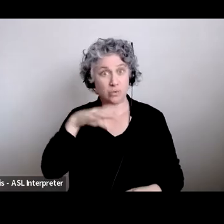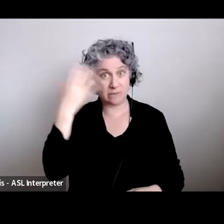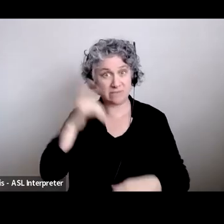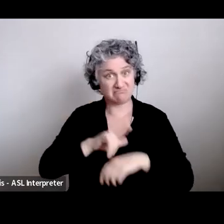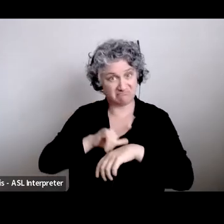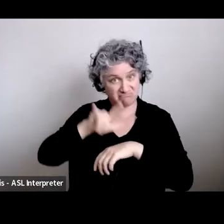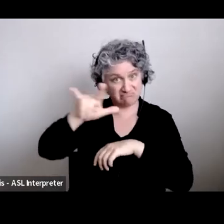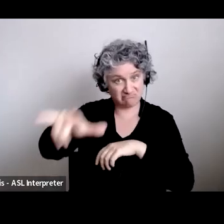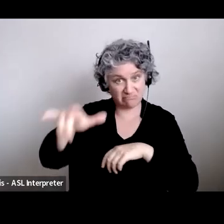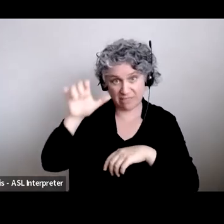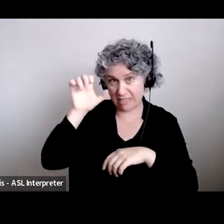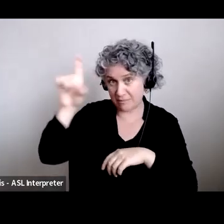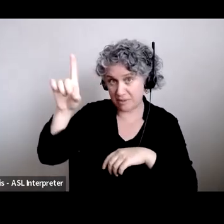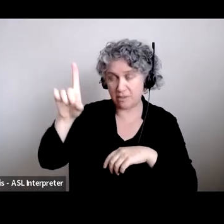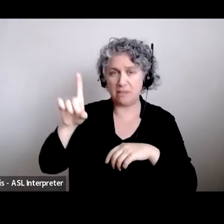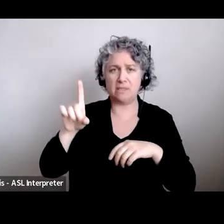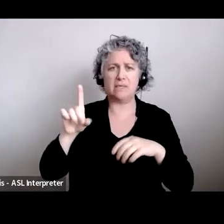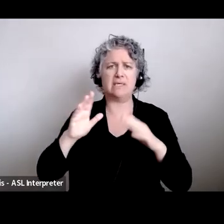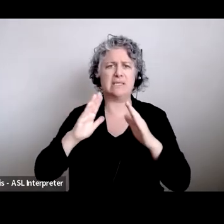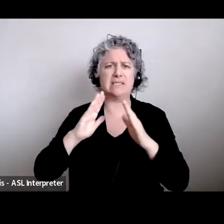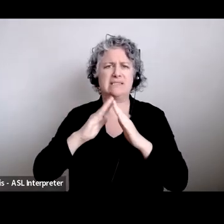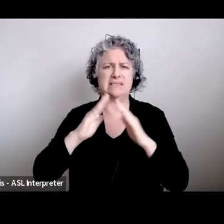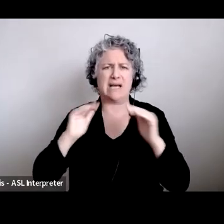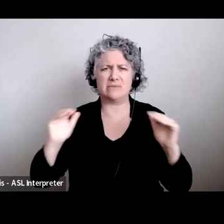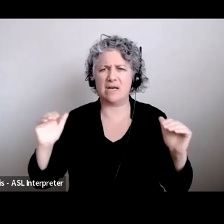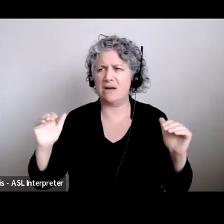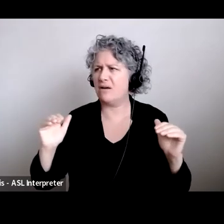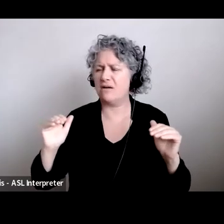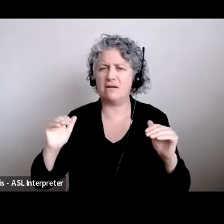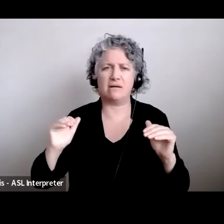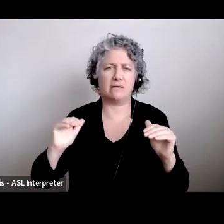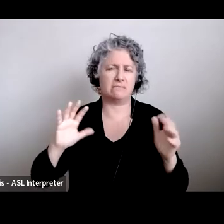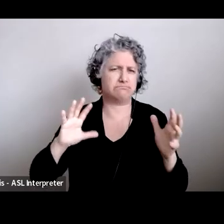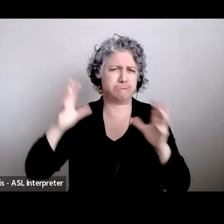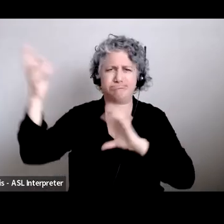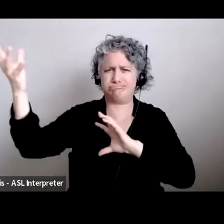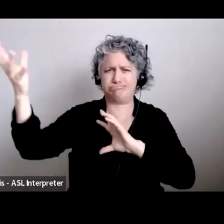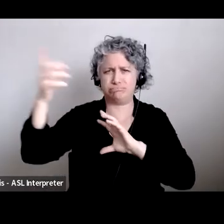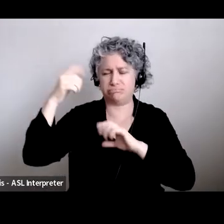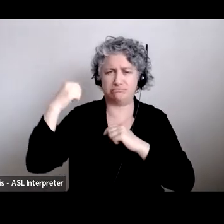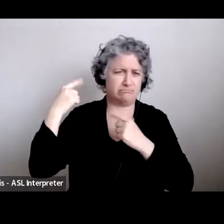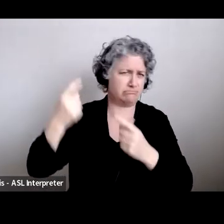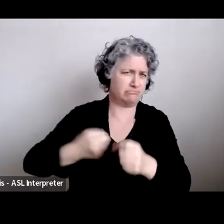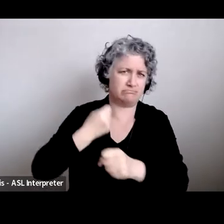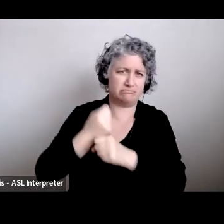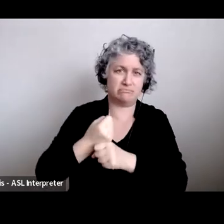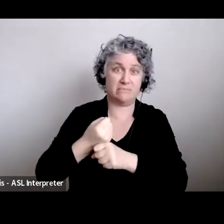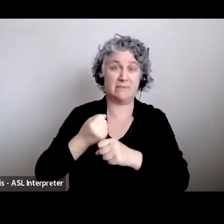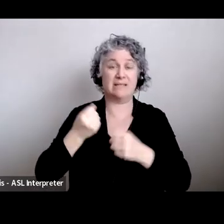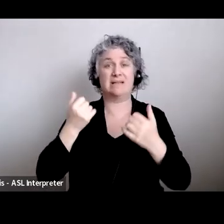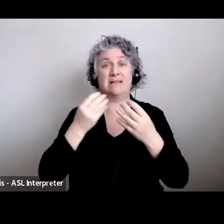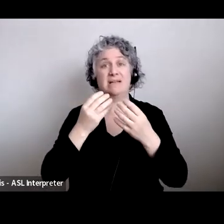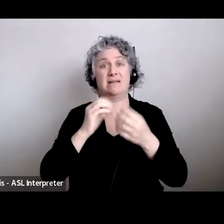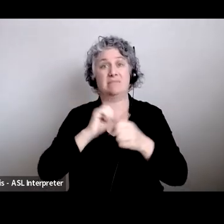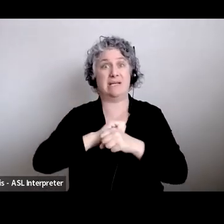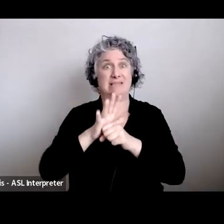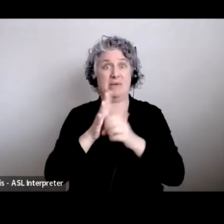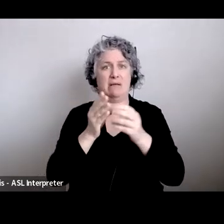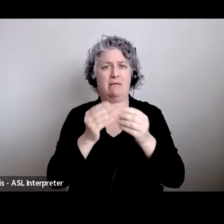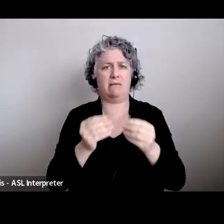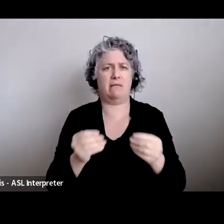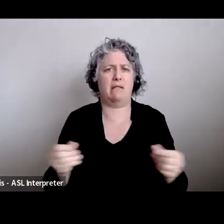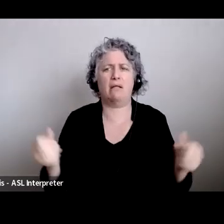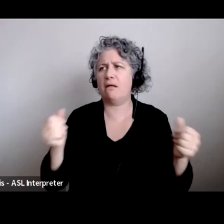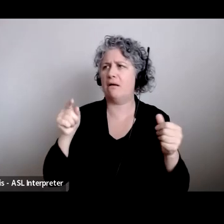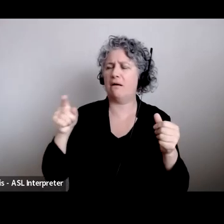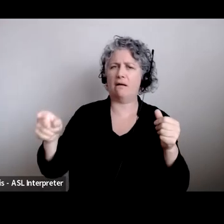and the downtown has been in crisis for years. It's gotten much worse post-pandemic. Some of my friends who work downtown have just insisted that